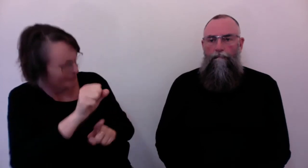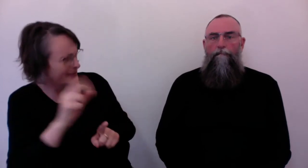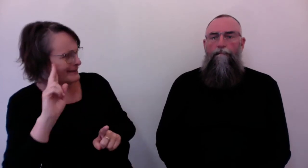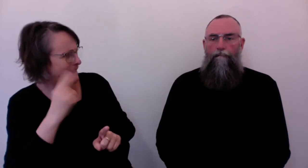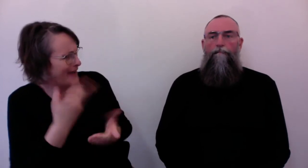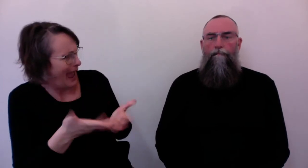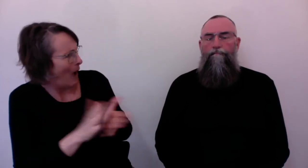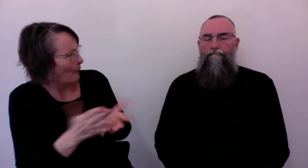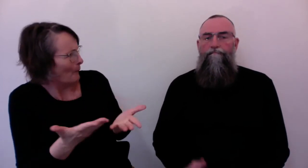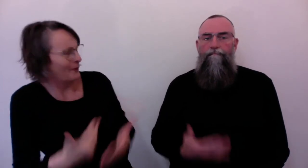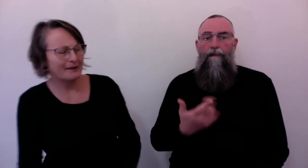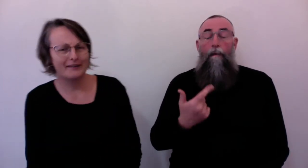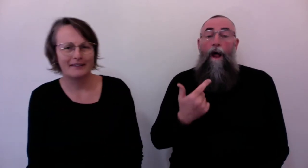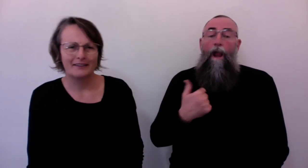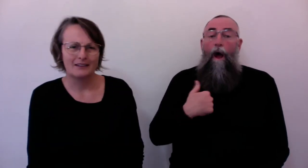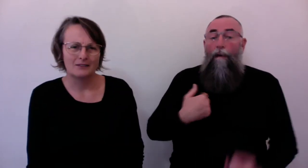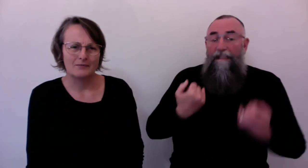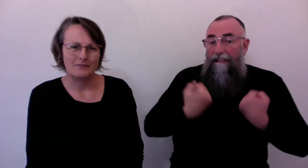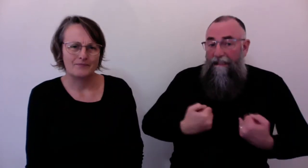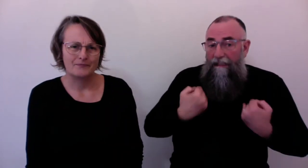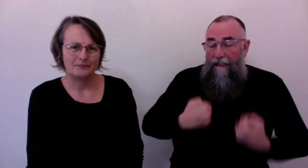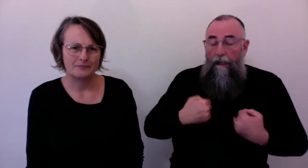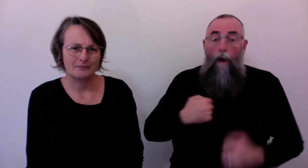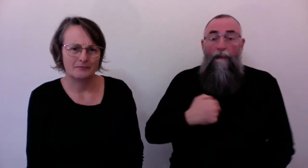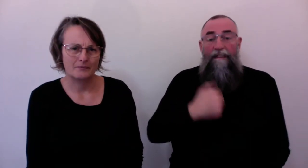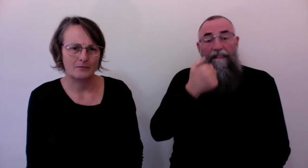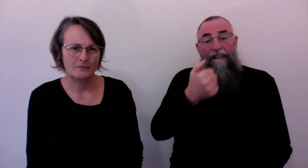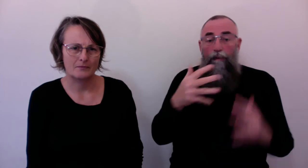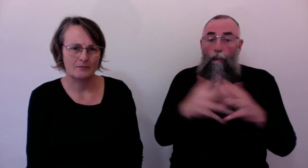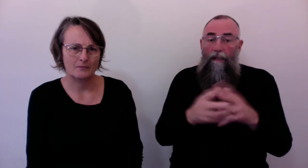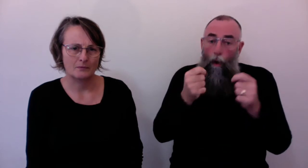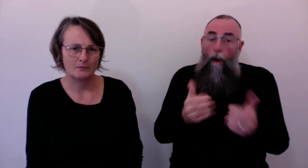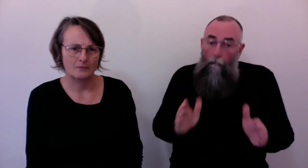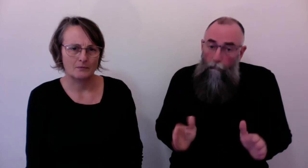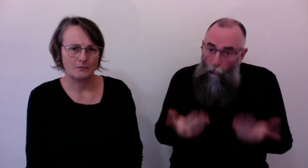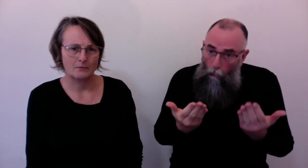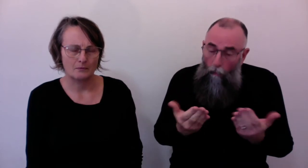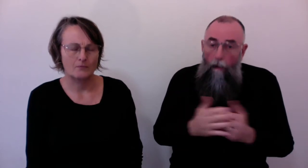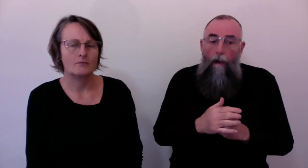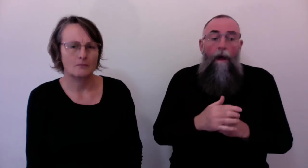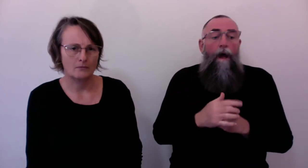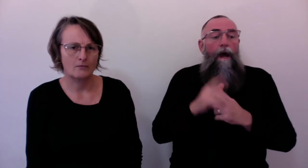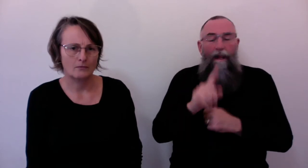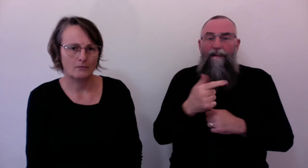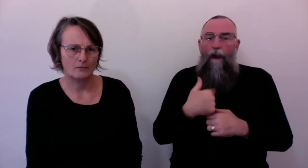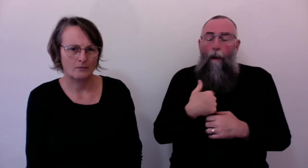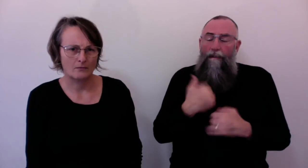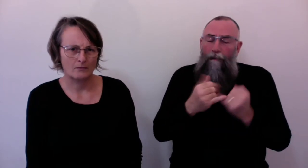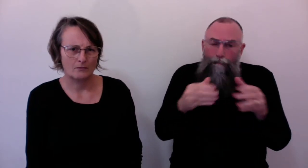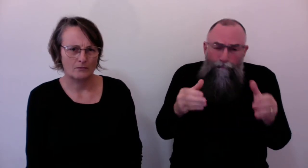So I was sick as a baby. So I was 6 weeks premature. Okay. And I was just almost 2 kilos. So I was quite tiny. Tiny. Yeah, I was